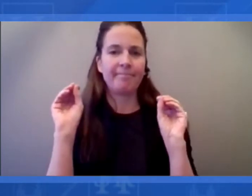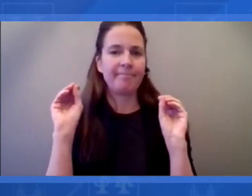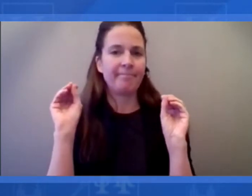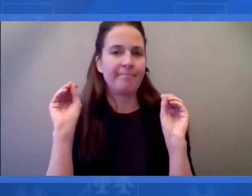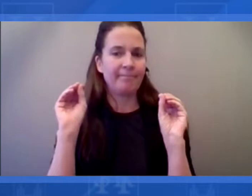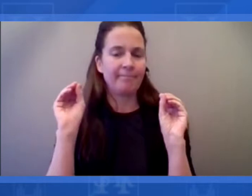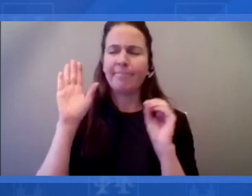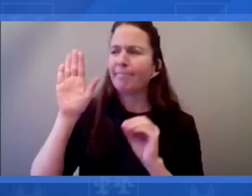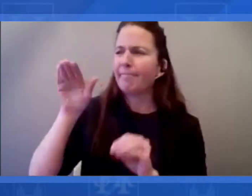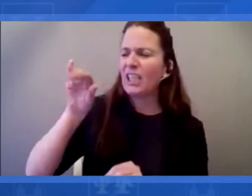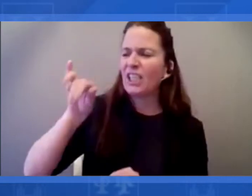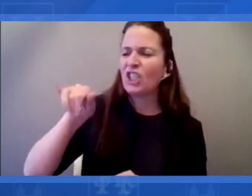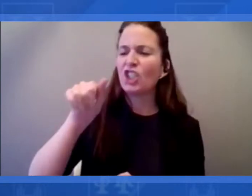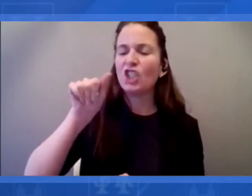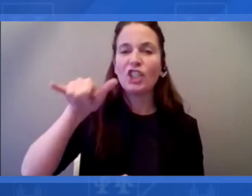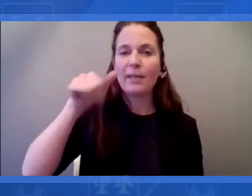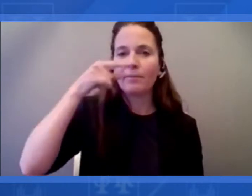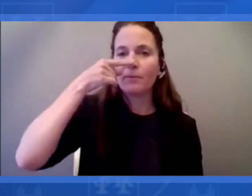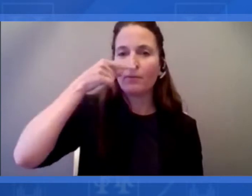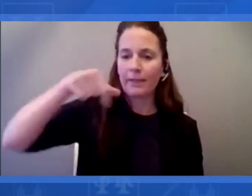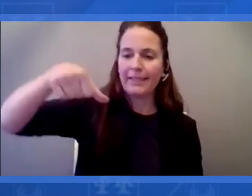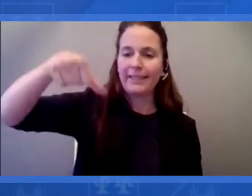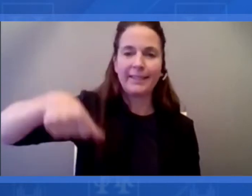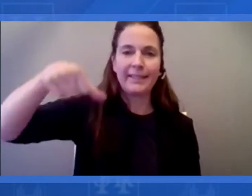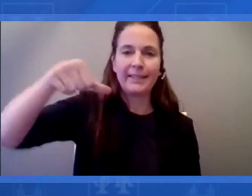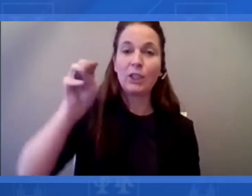Jay, could you unmute your microphone, please?